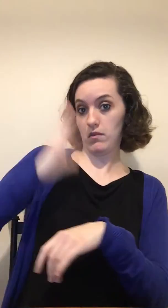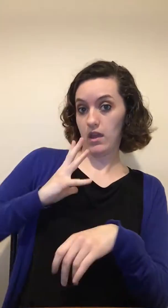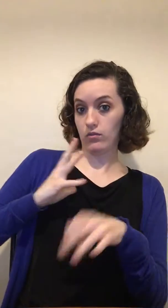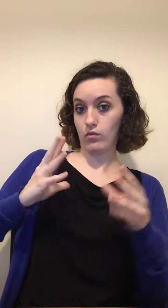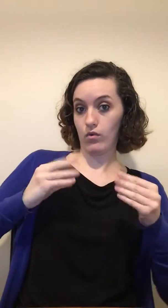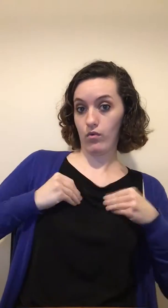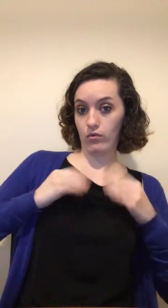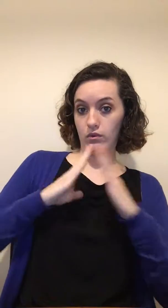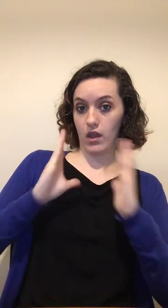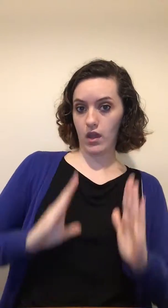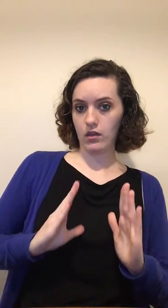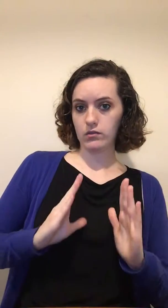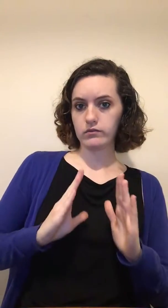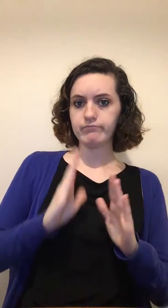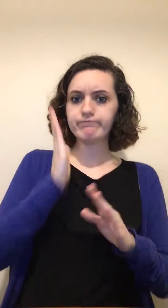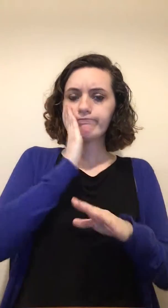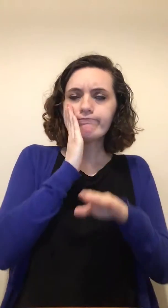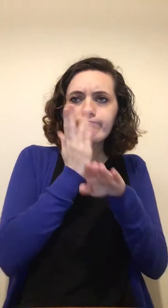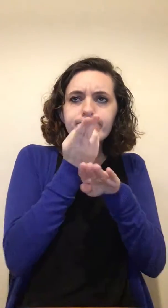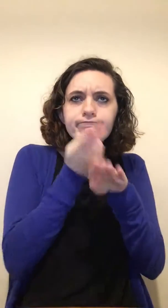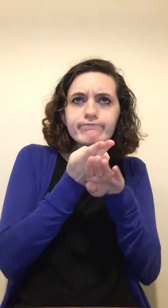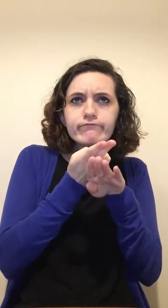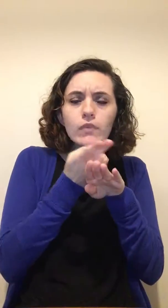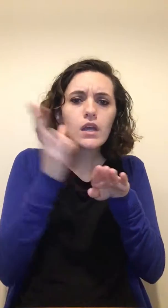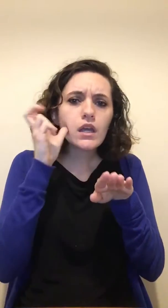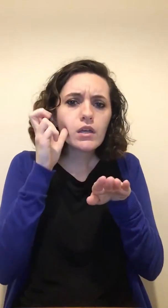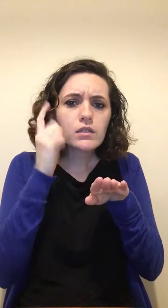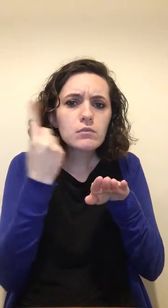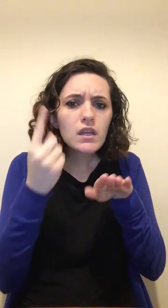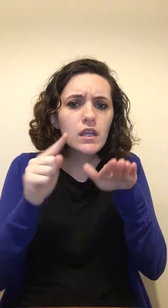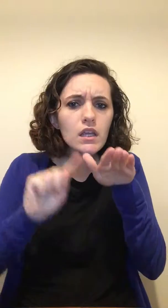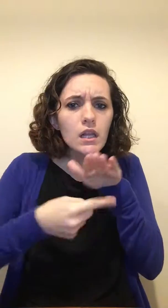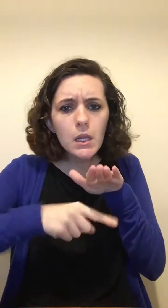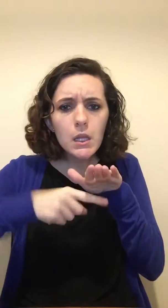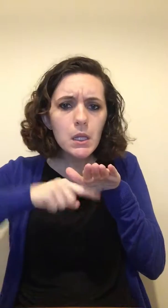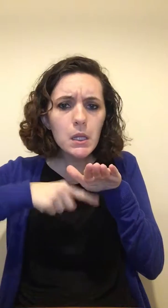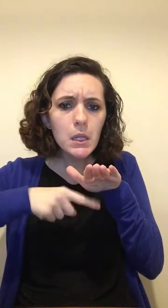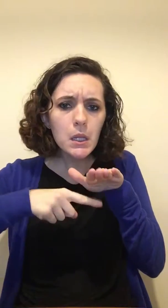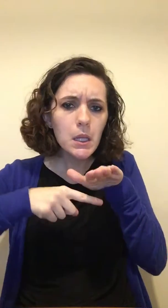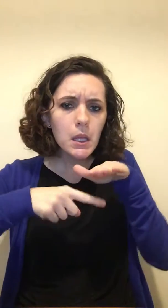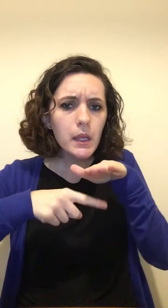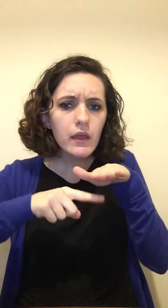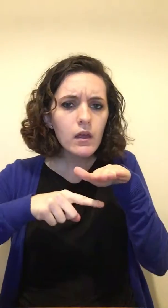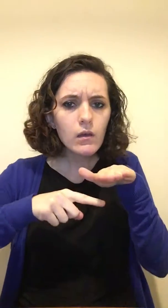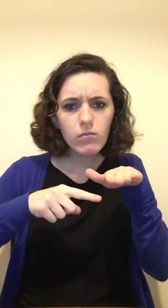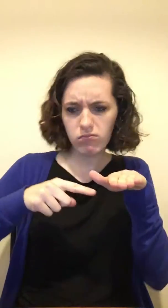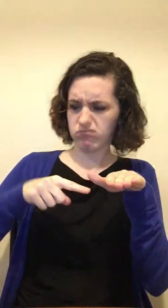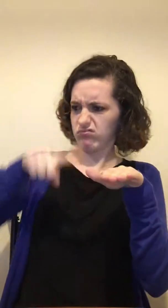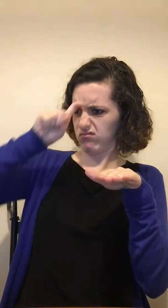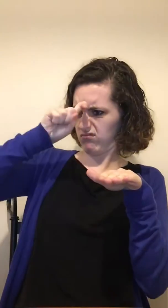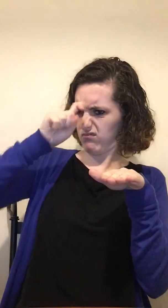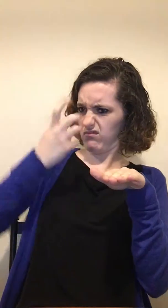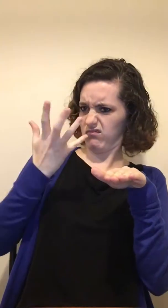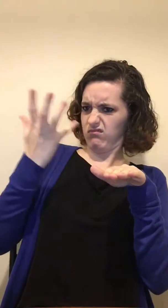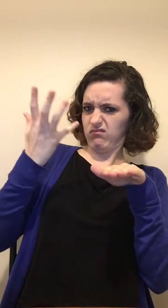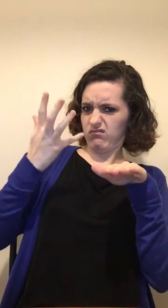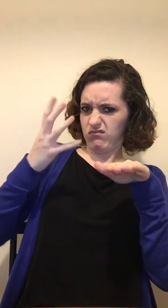And then he wonders, what is that? So he tries to bring his hand down there, and then bang,